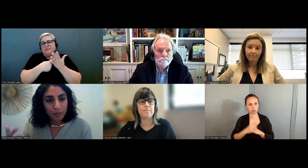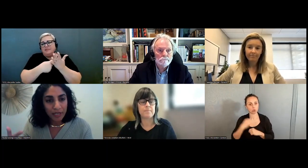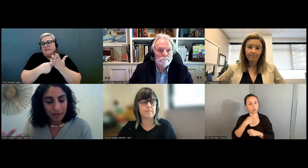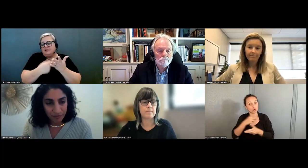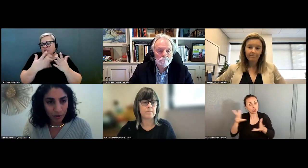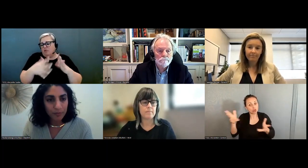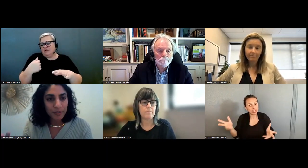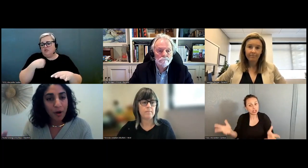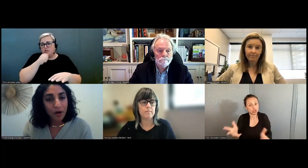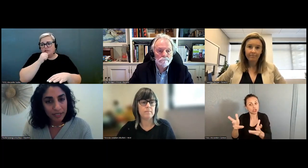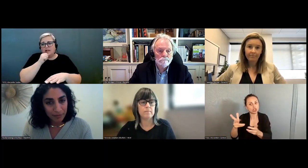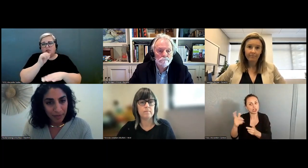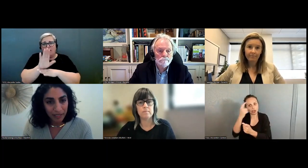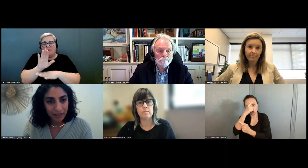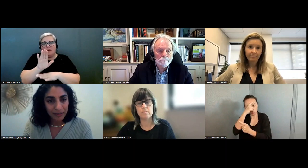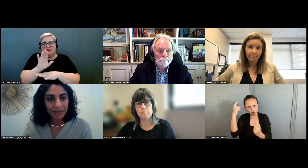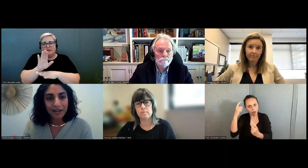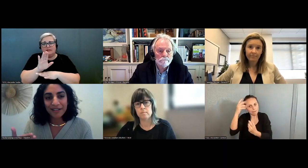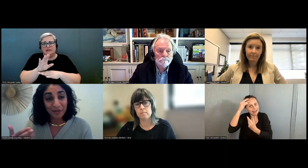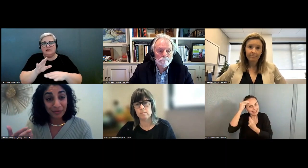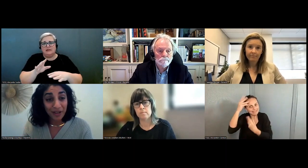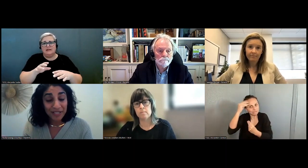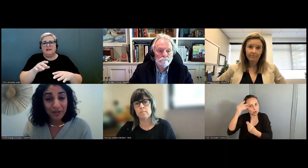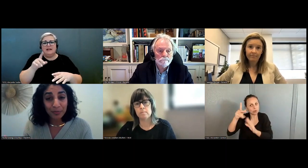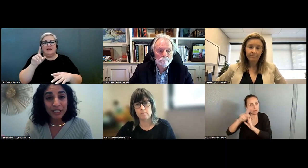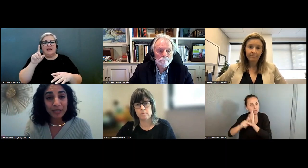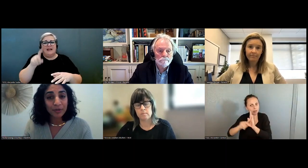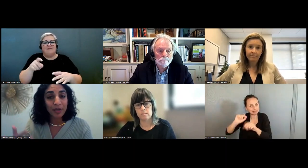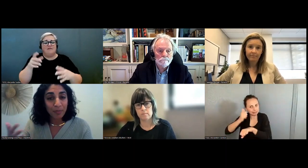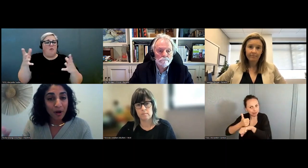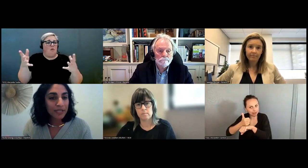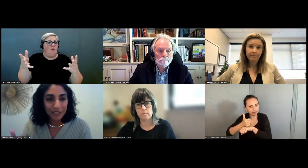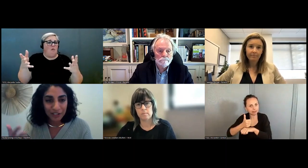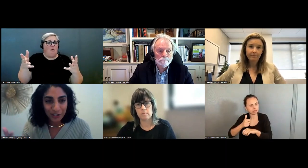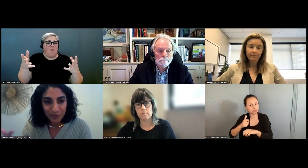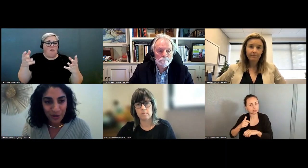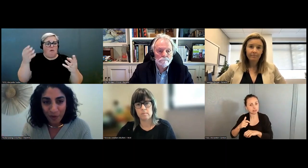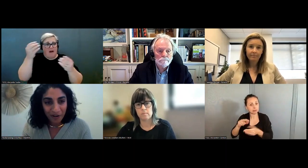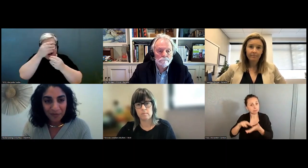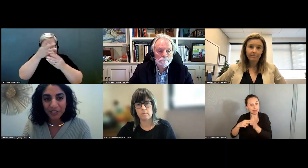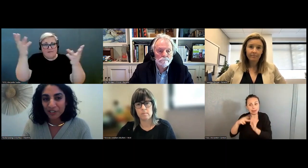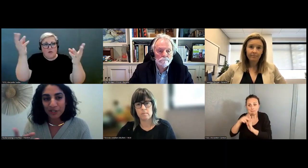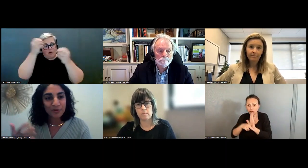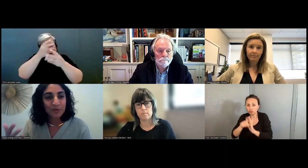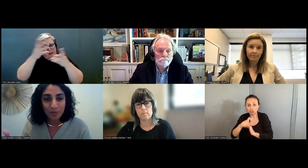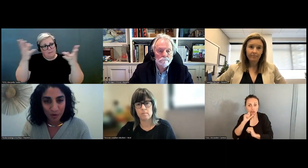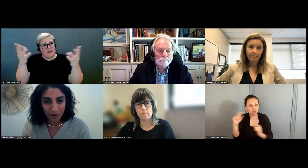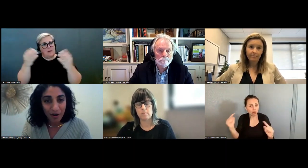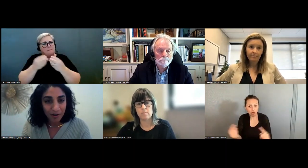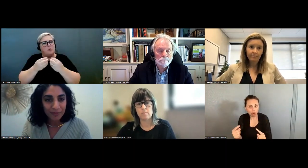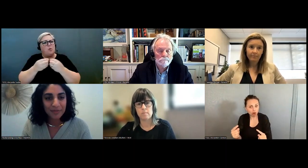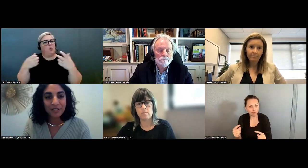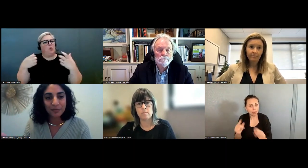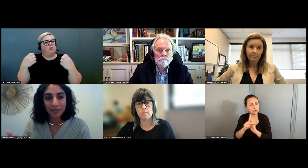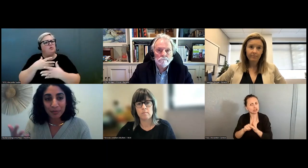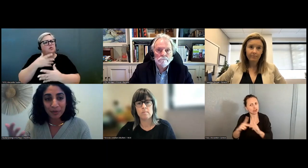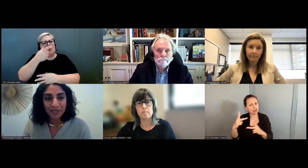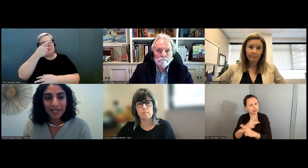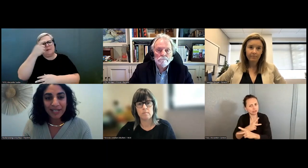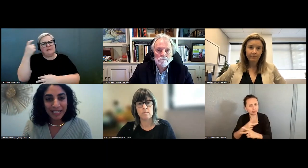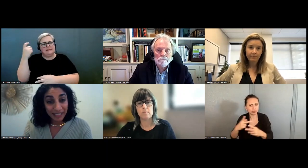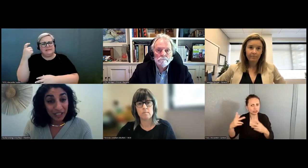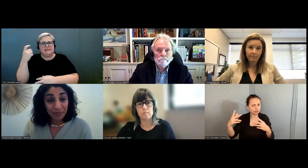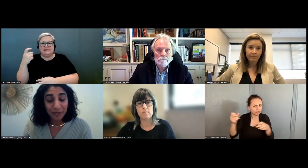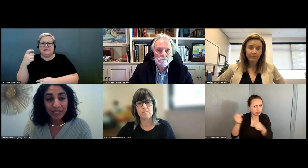encouraging trauma-informed policymaking that relies on the principle that policies should do no harm. They should do no more harm to